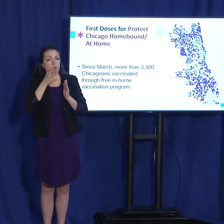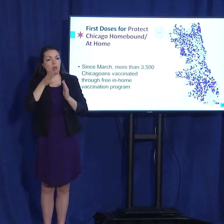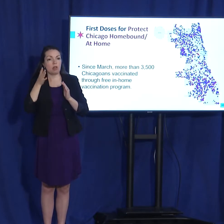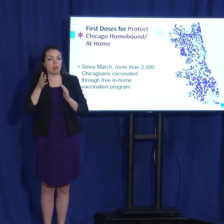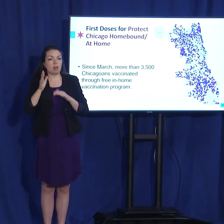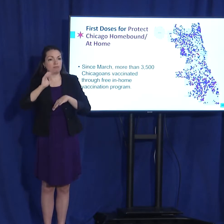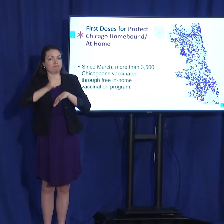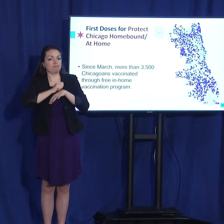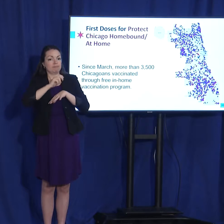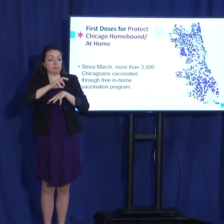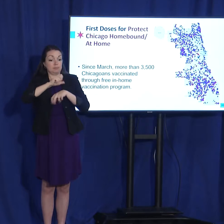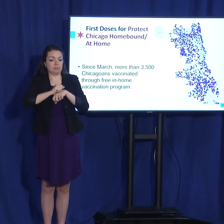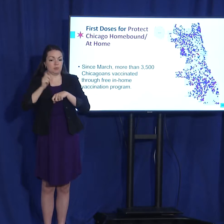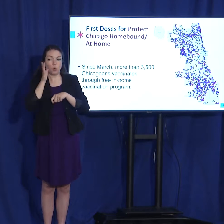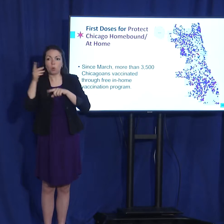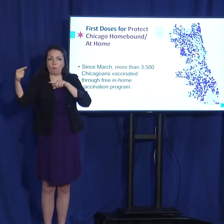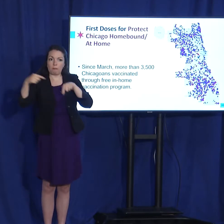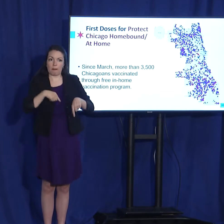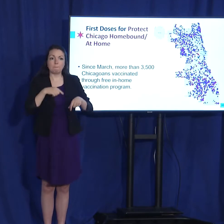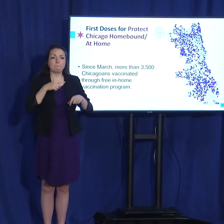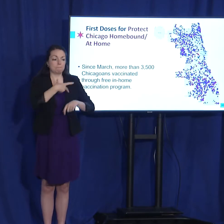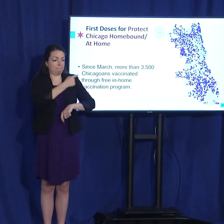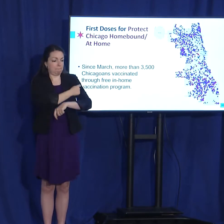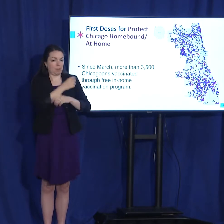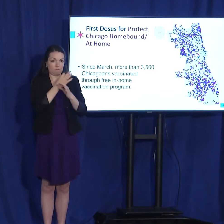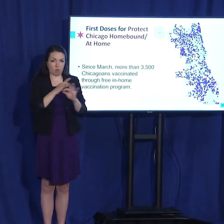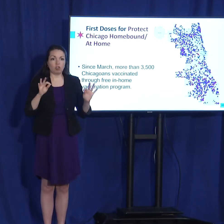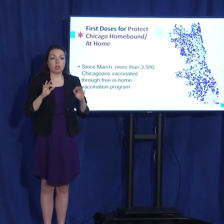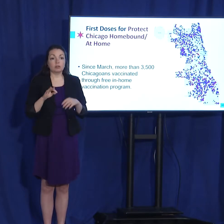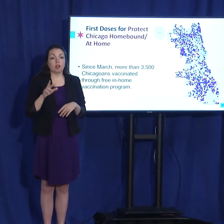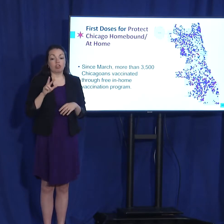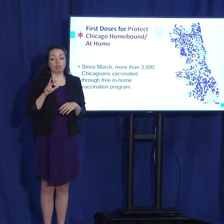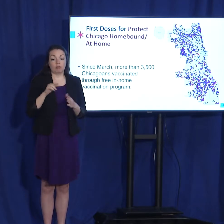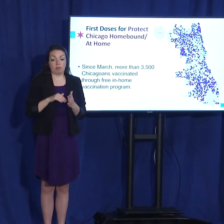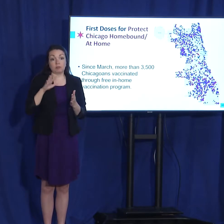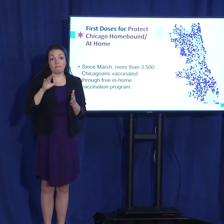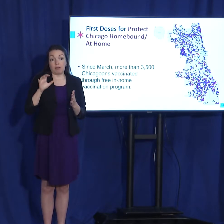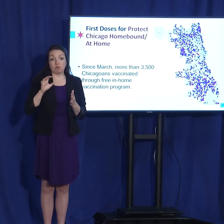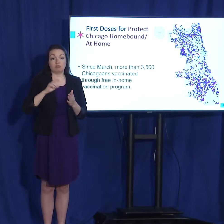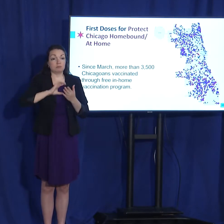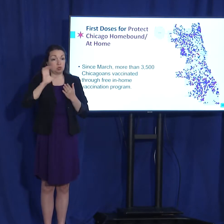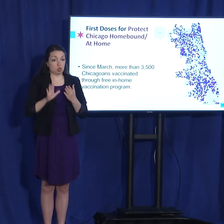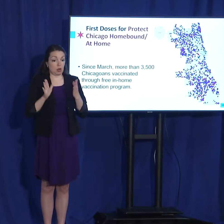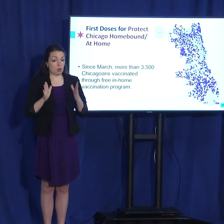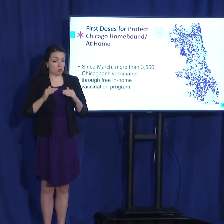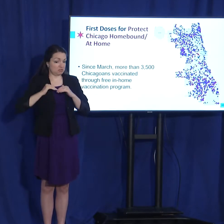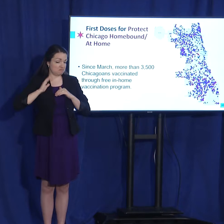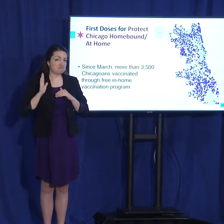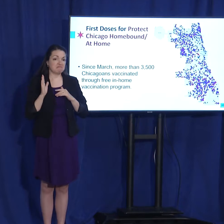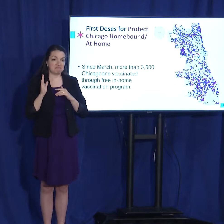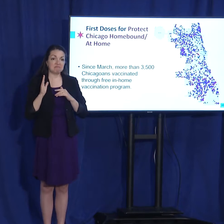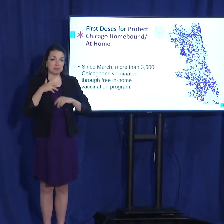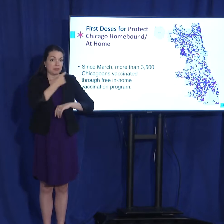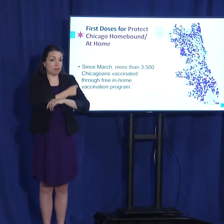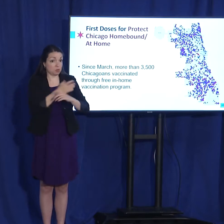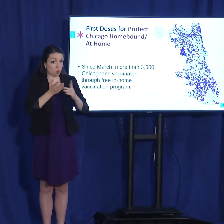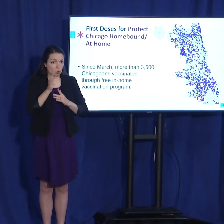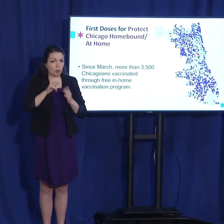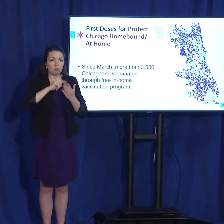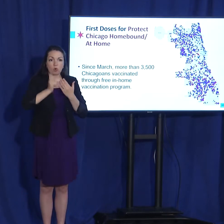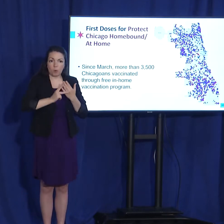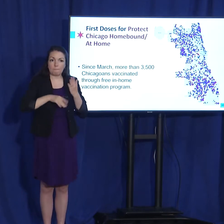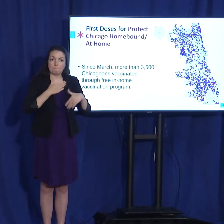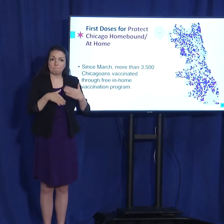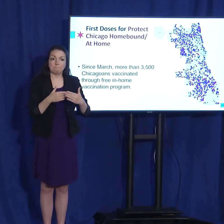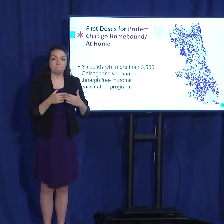in-home vaccination free of charge. We've vaccinated more than 3,500 Chicagoans through that program, and you can see on this map, they've really been